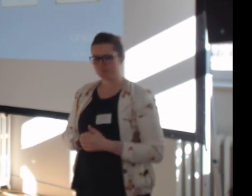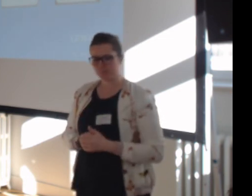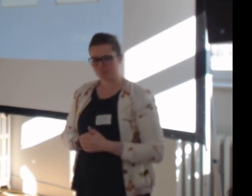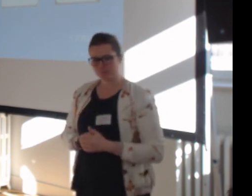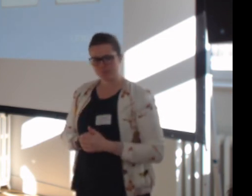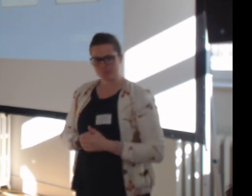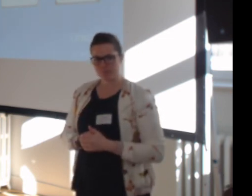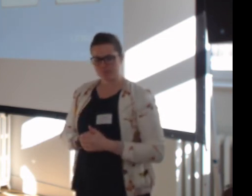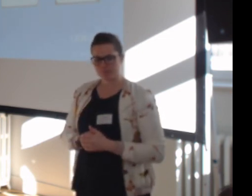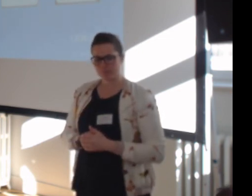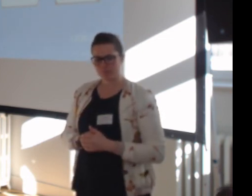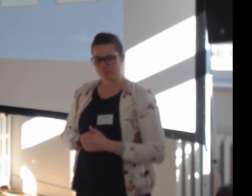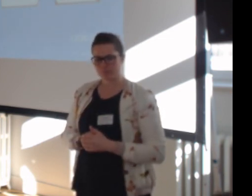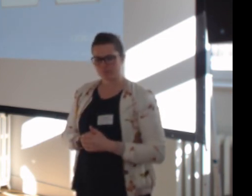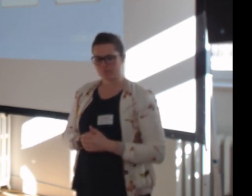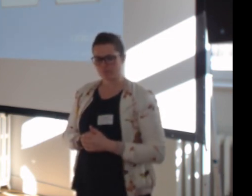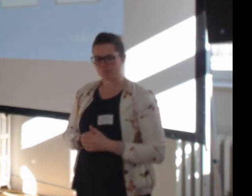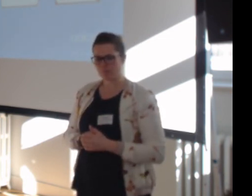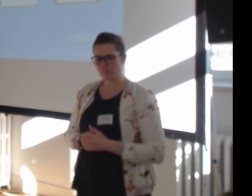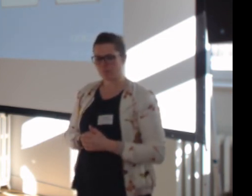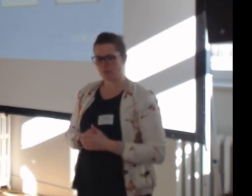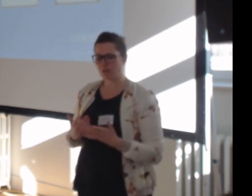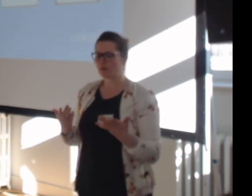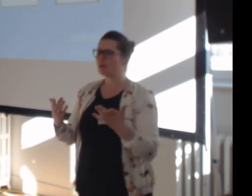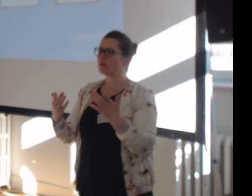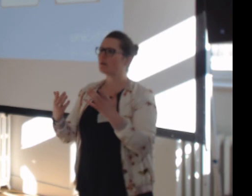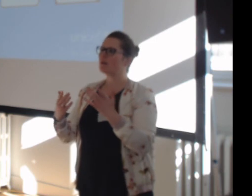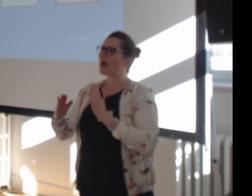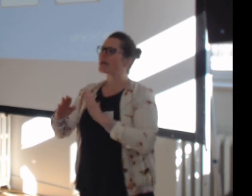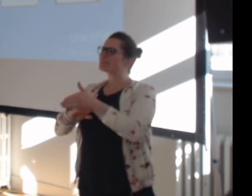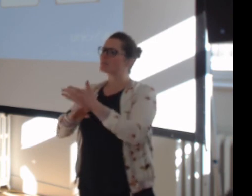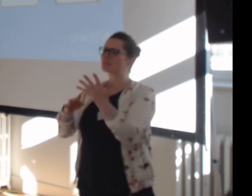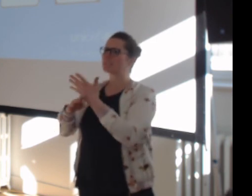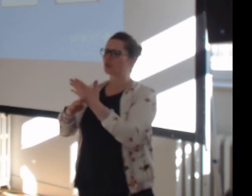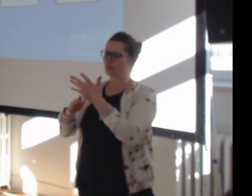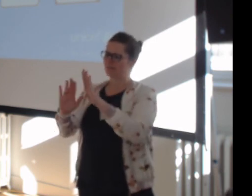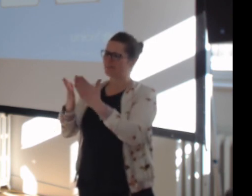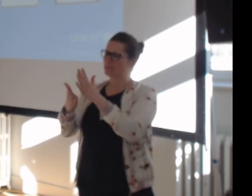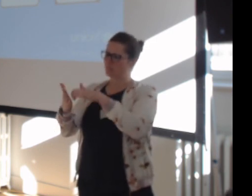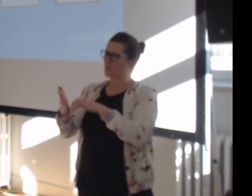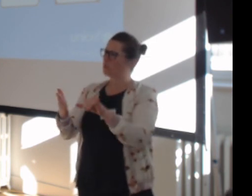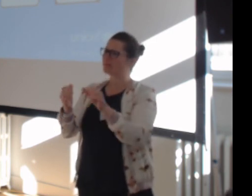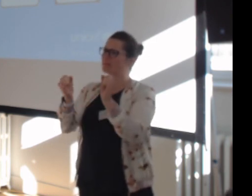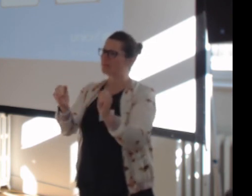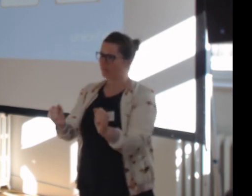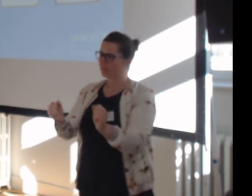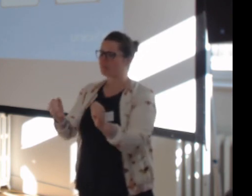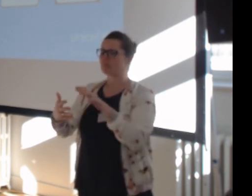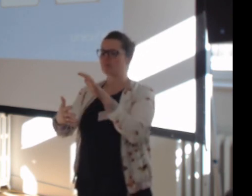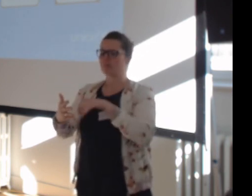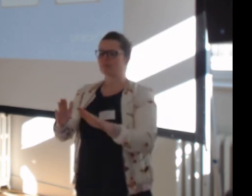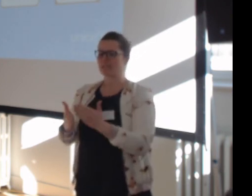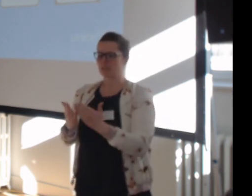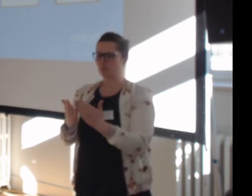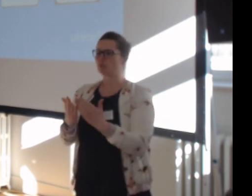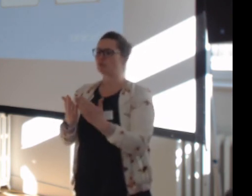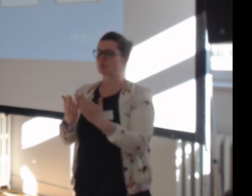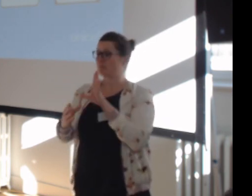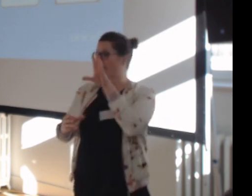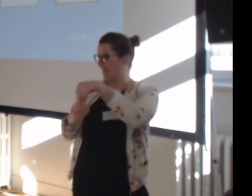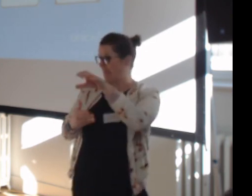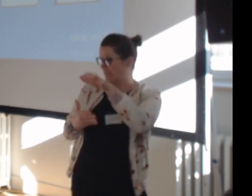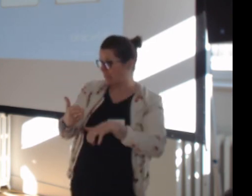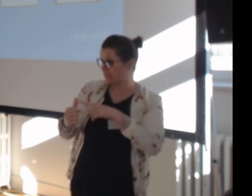So if we think about what an accessible digital textbook can do now, and here I'm thinking about a textbook that includes